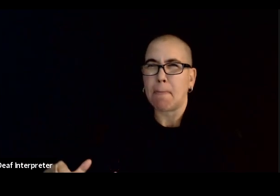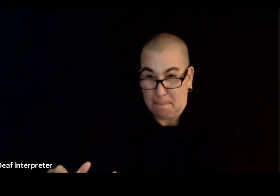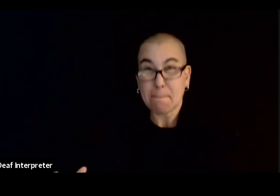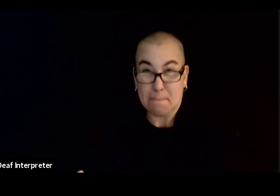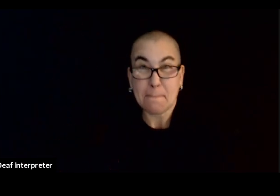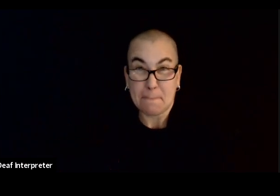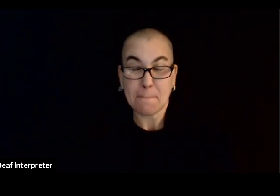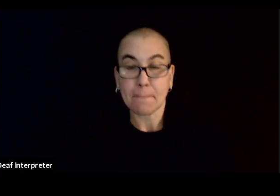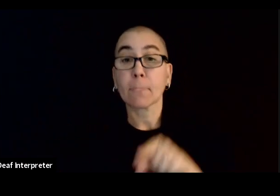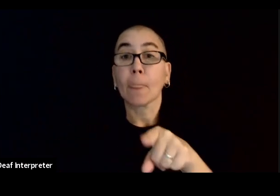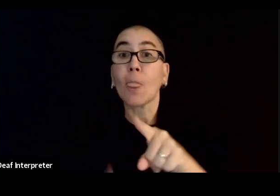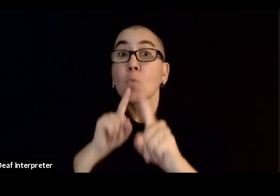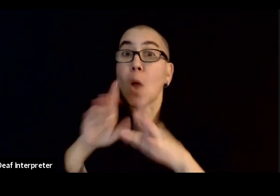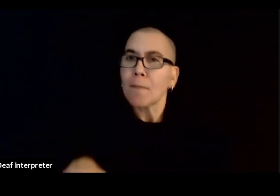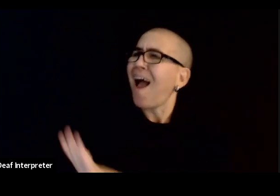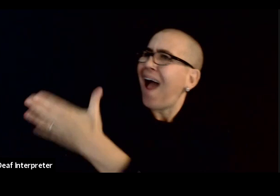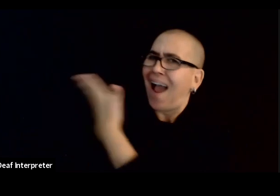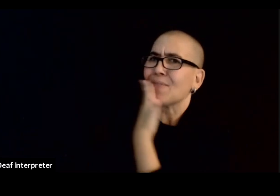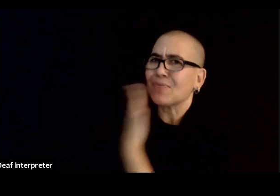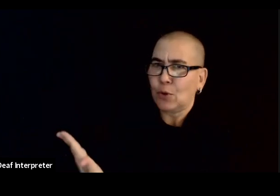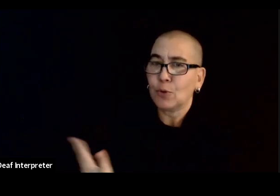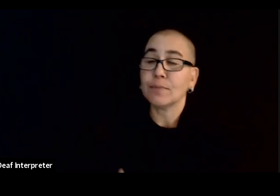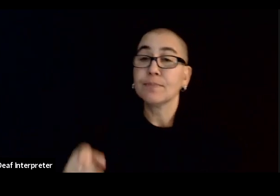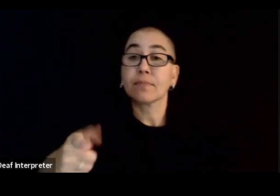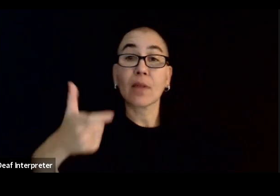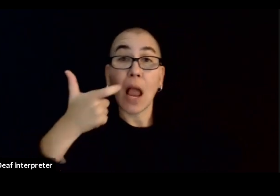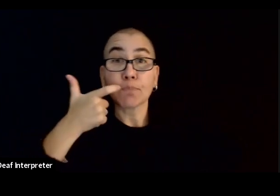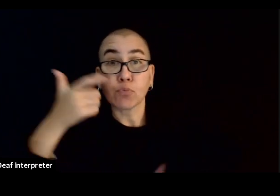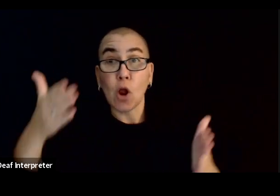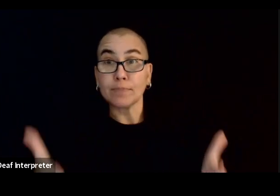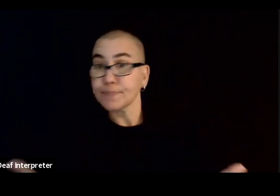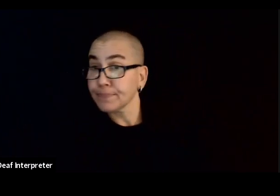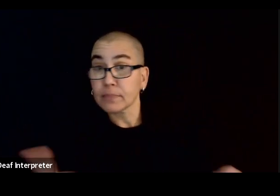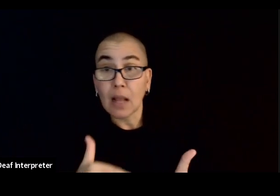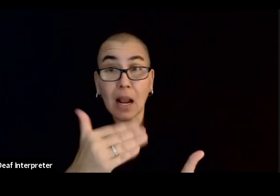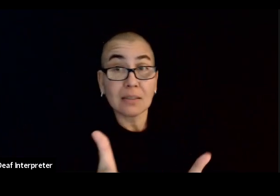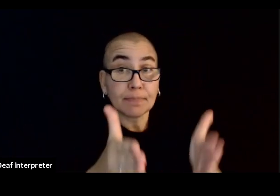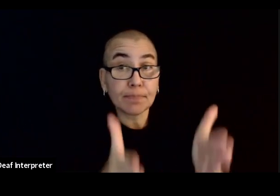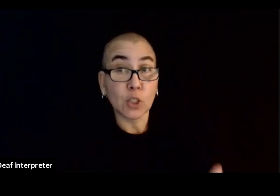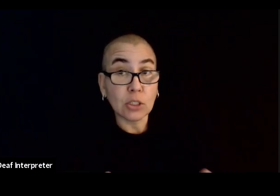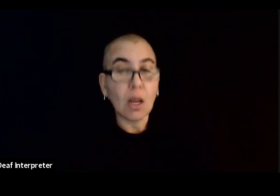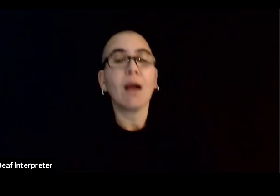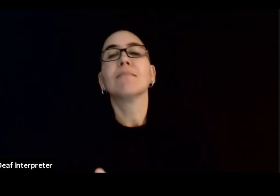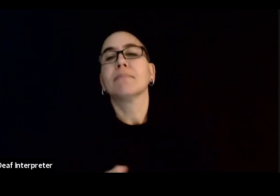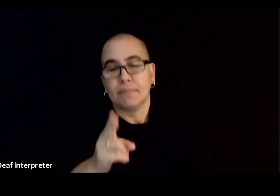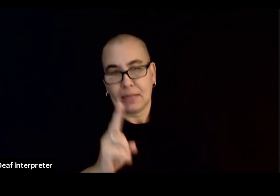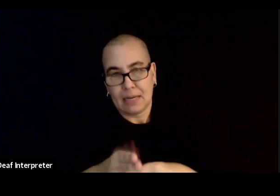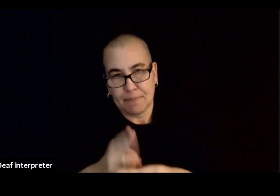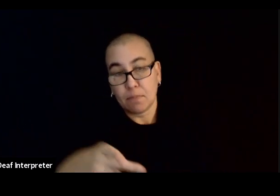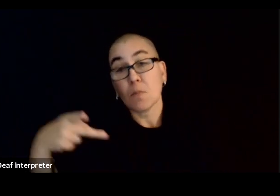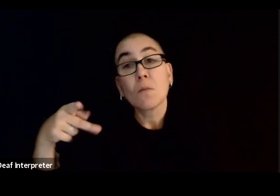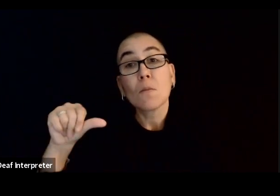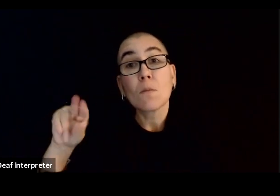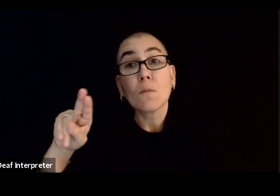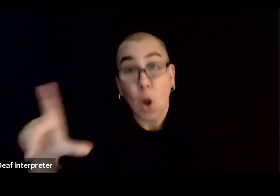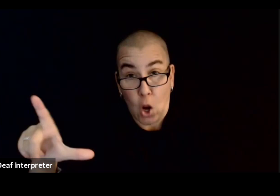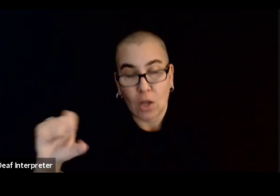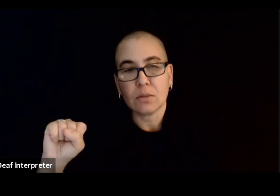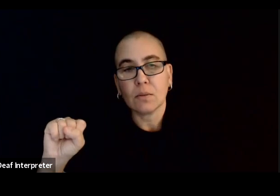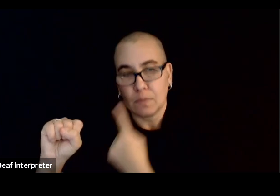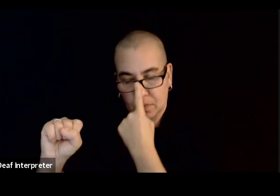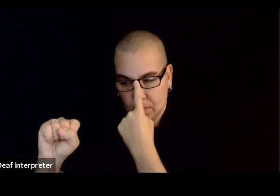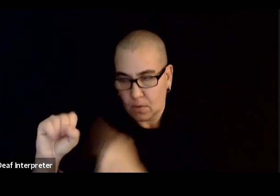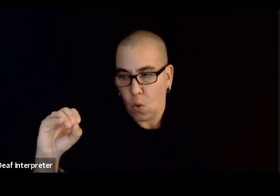Next question comes from Tom Olson from Duluth News Tribune. Your line is now open. Hi, thanks